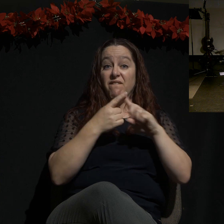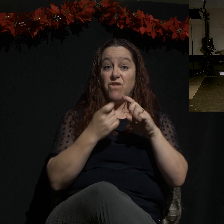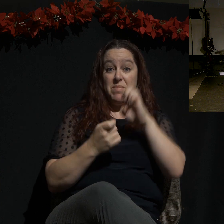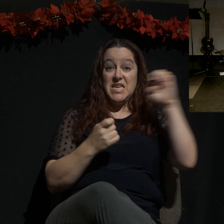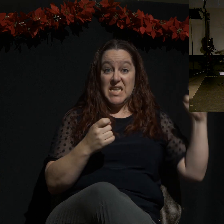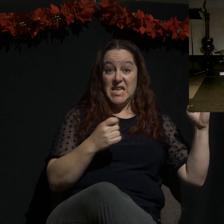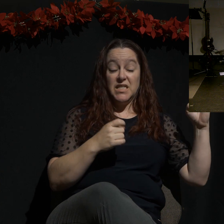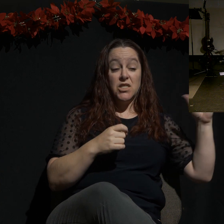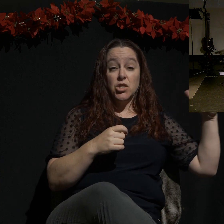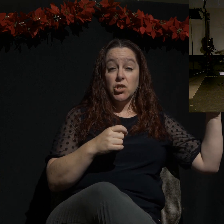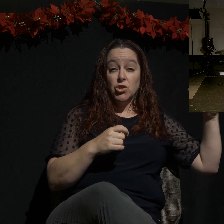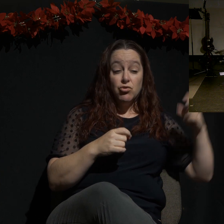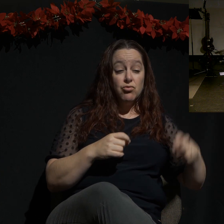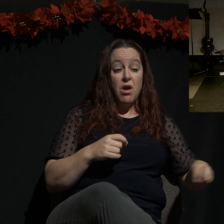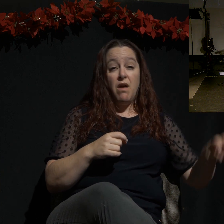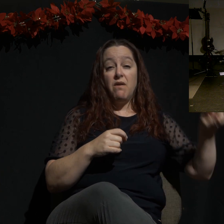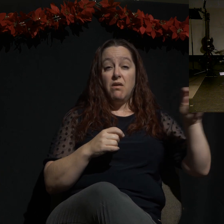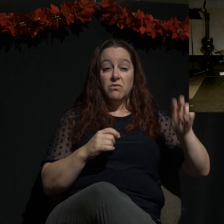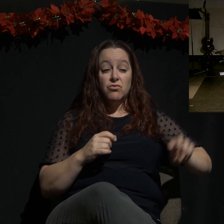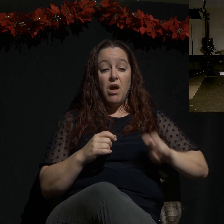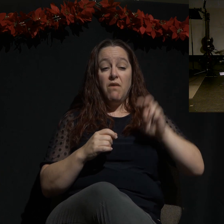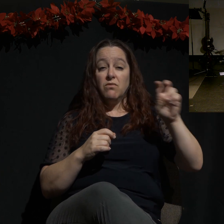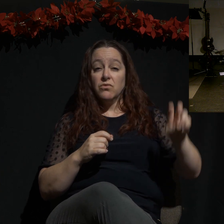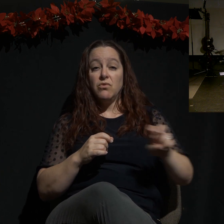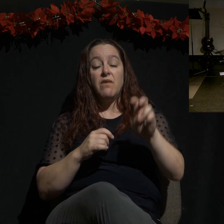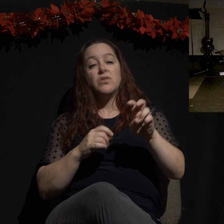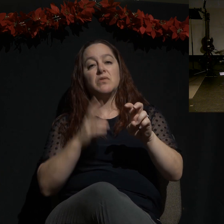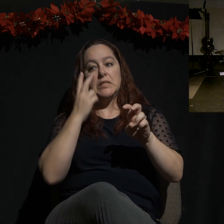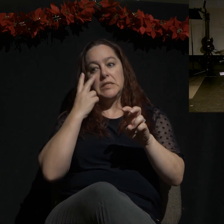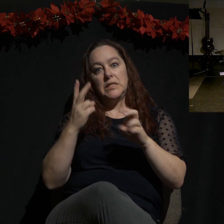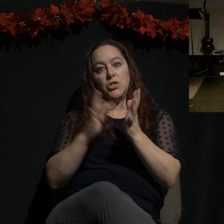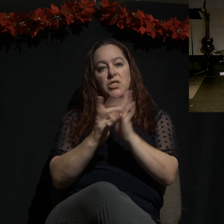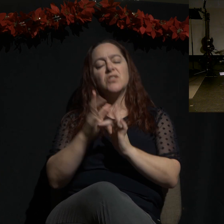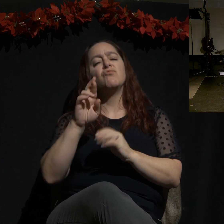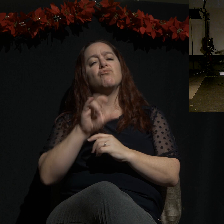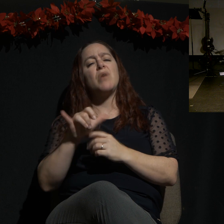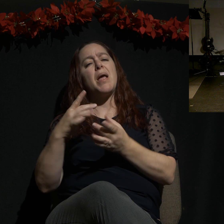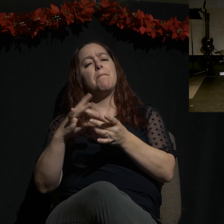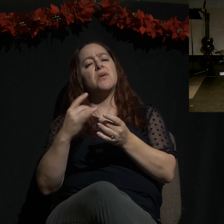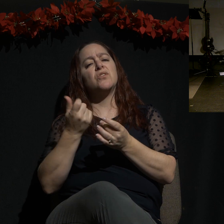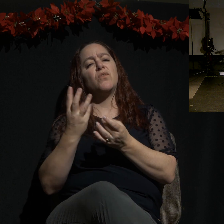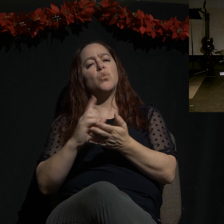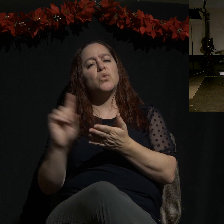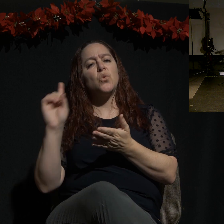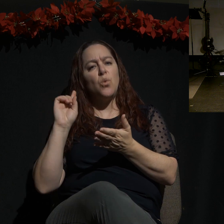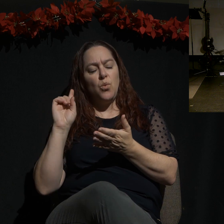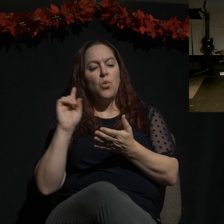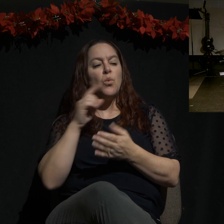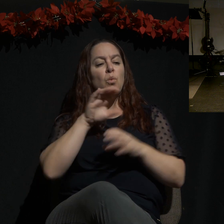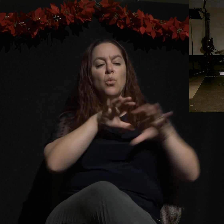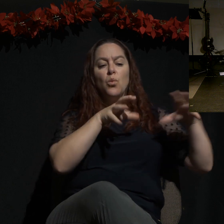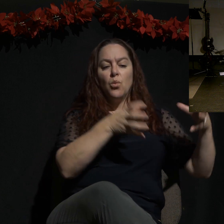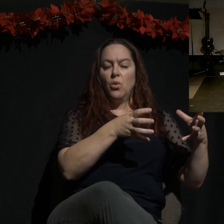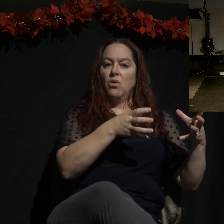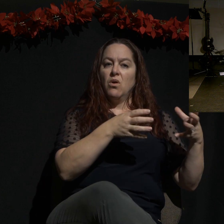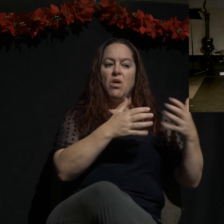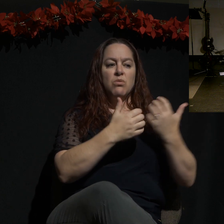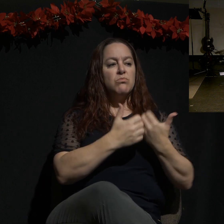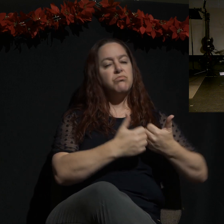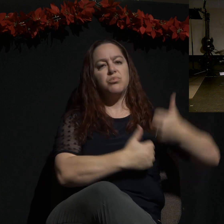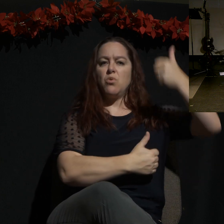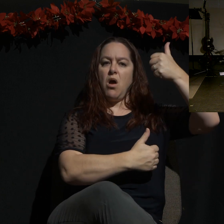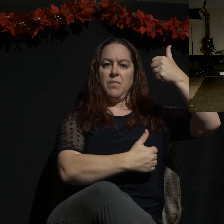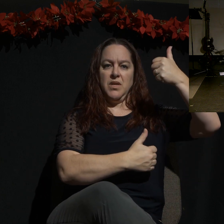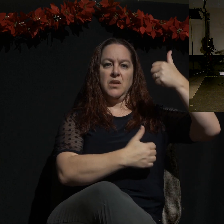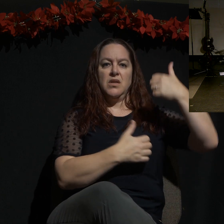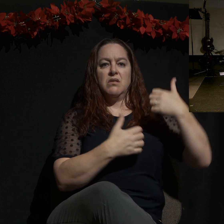found Jesus. Now, Ray talked about this a couple weeks ago. These were prominent,